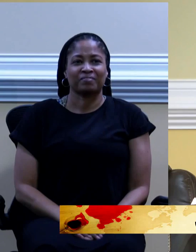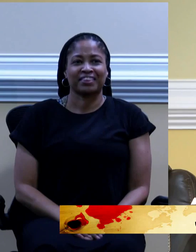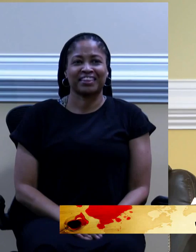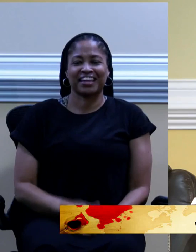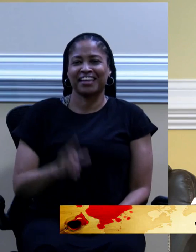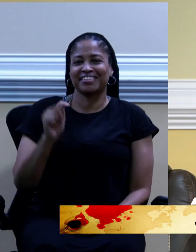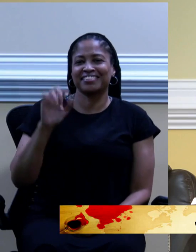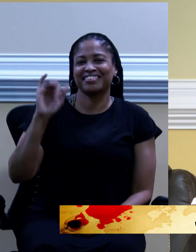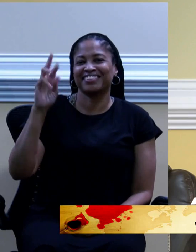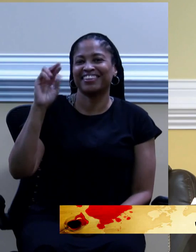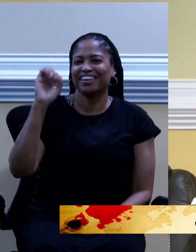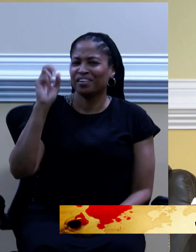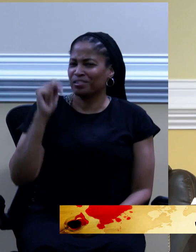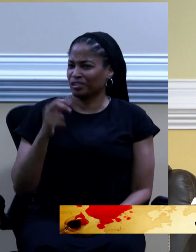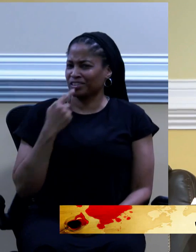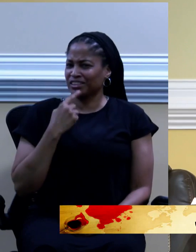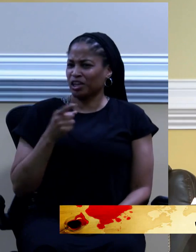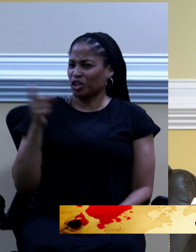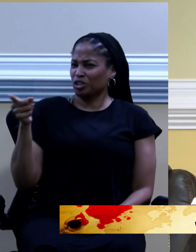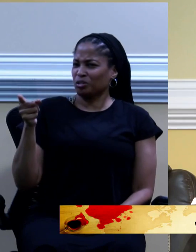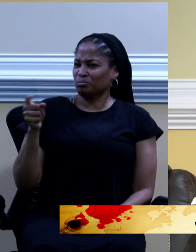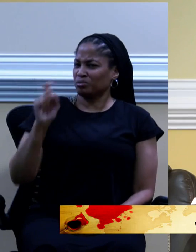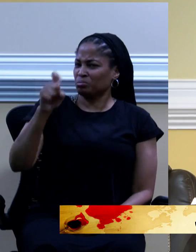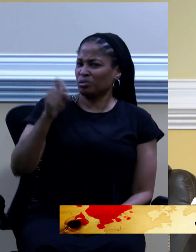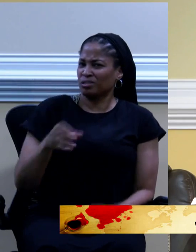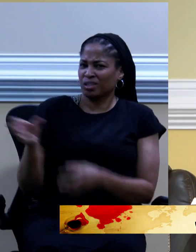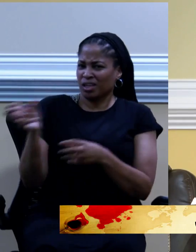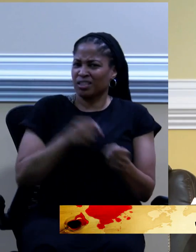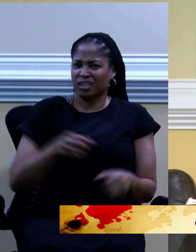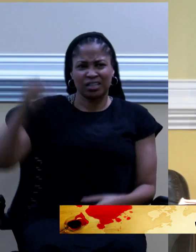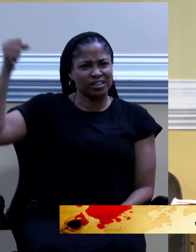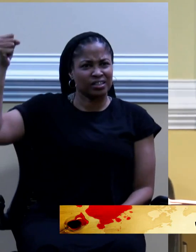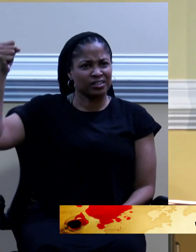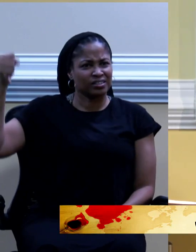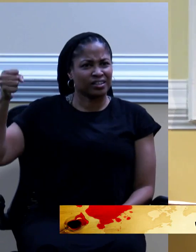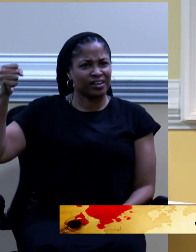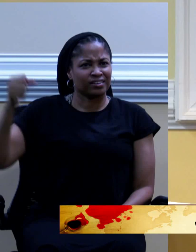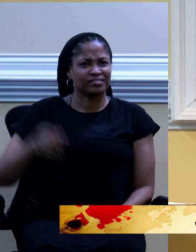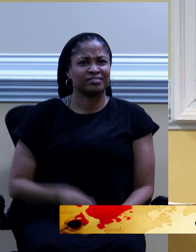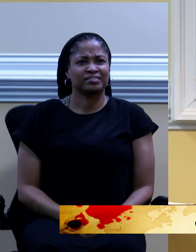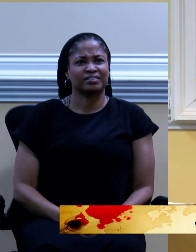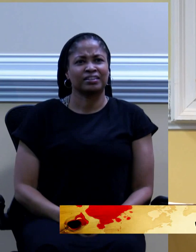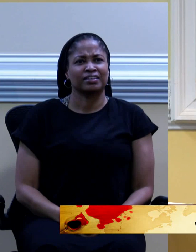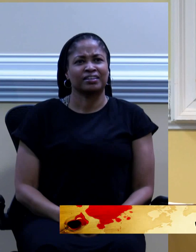Tyrone said, ain't you supposed to get a staff? Oh, yeah. I went and got the staff.